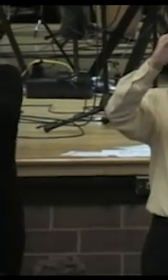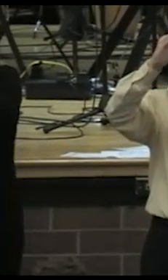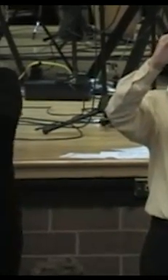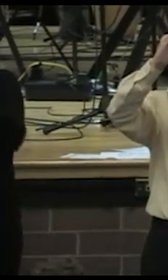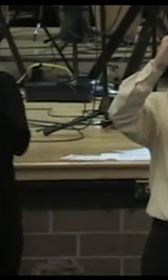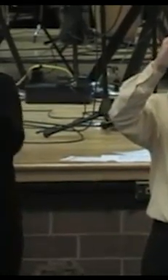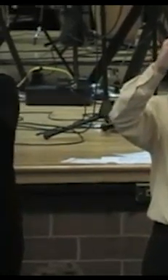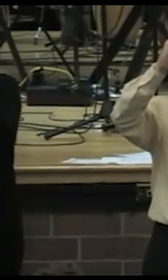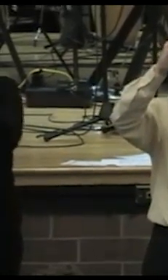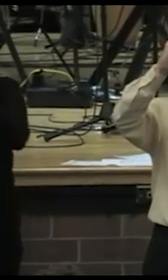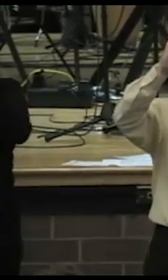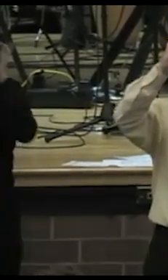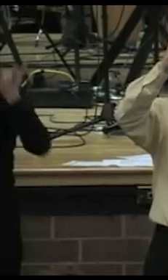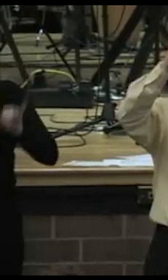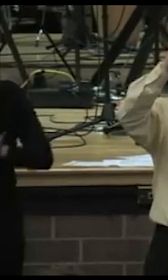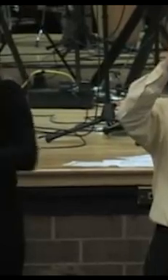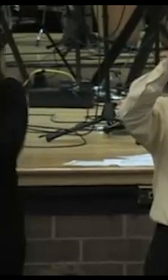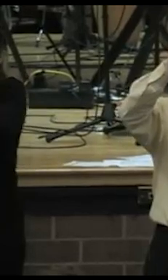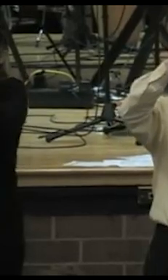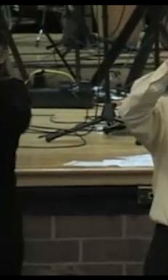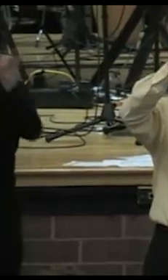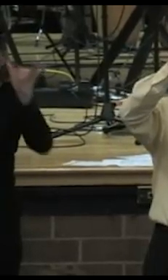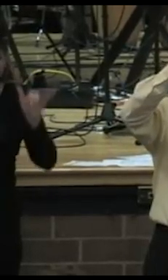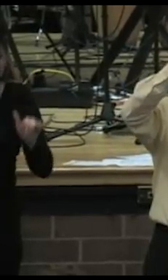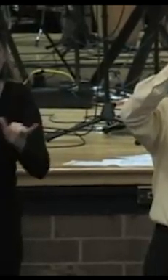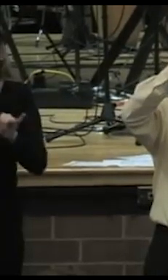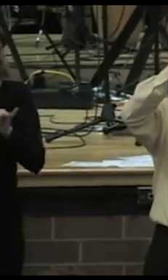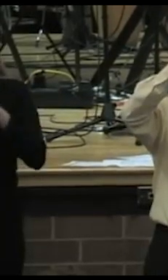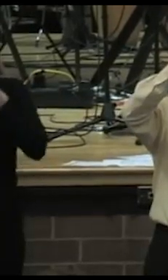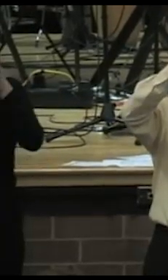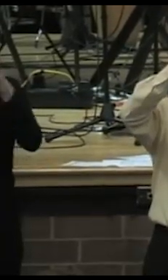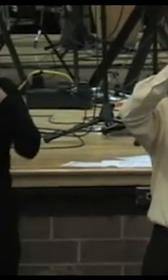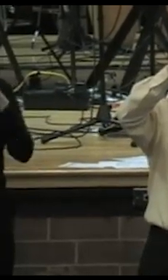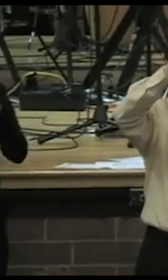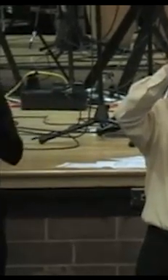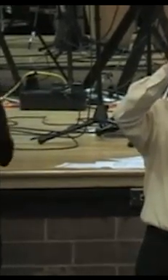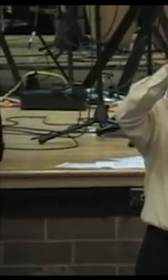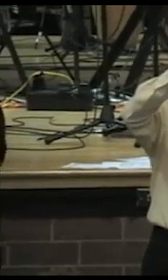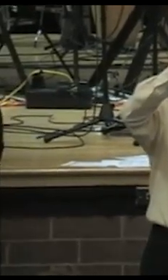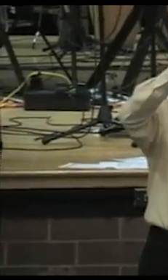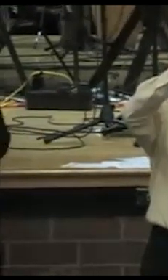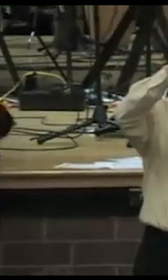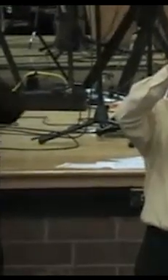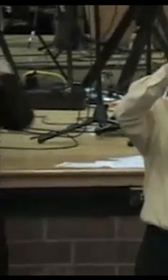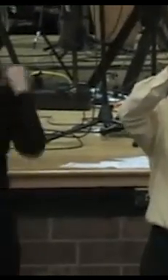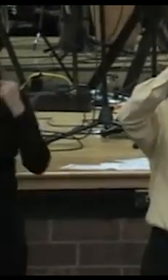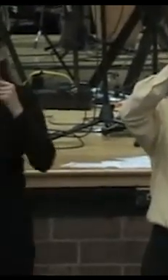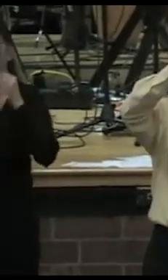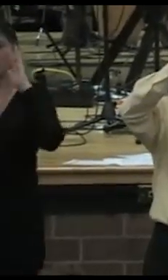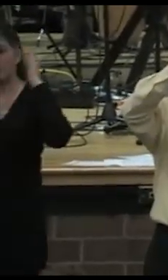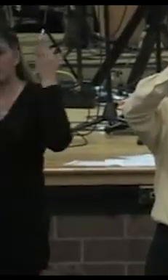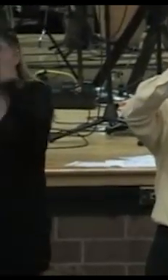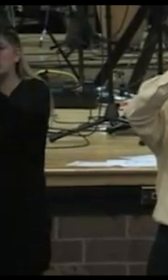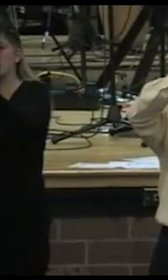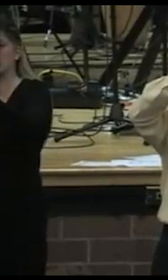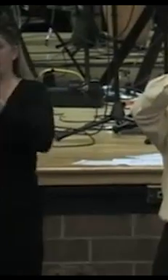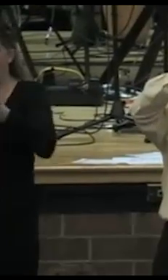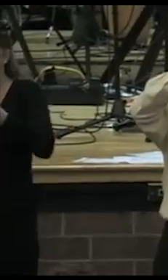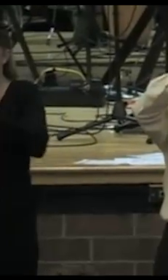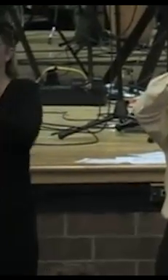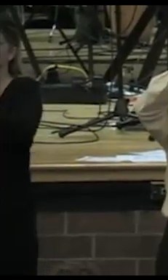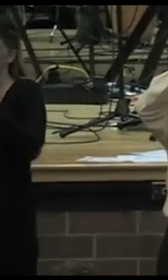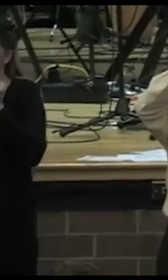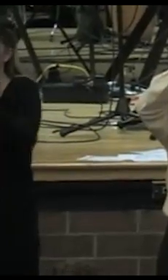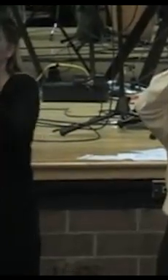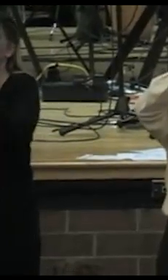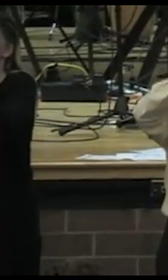learning more how to be the man or the woman God's called you to be. Let me tell you something. That's a three-pronged cord that cannot be divided.